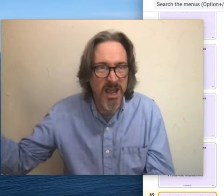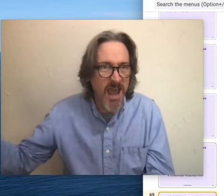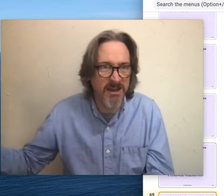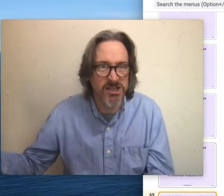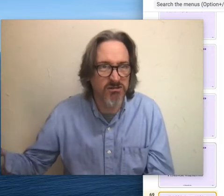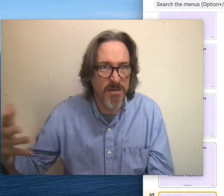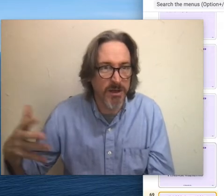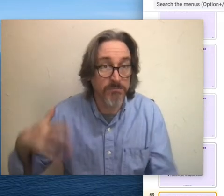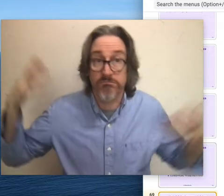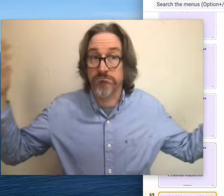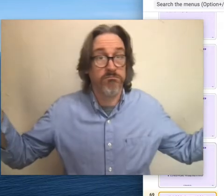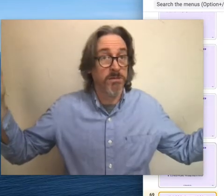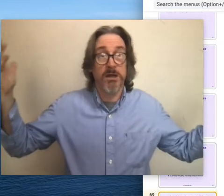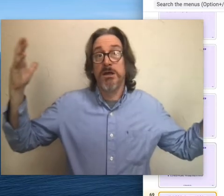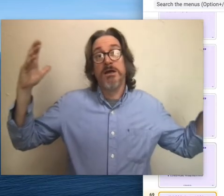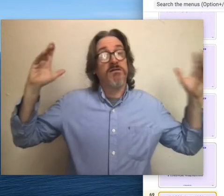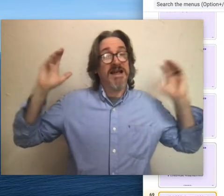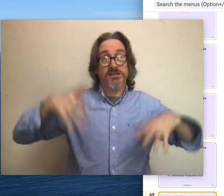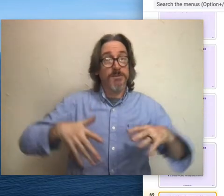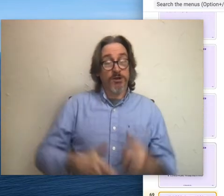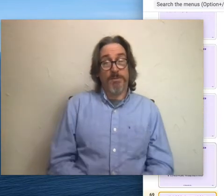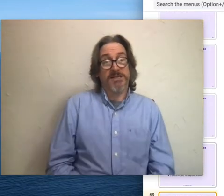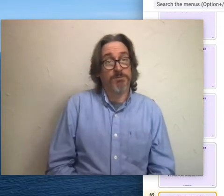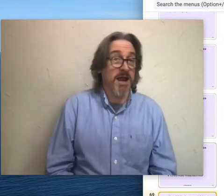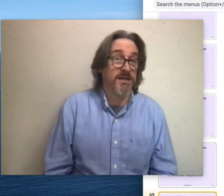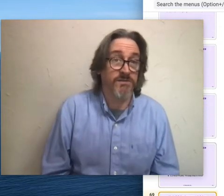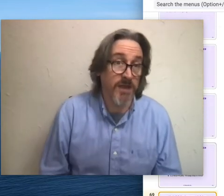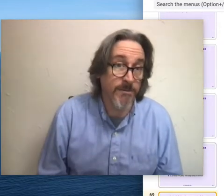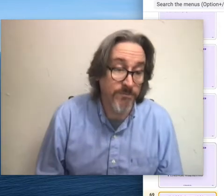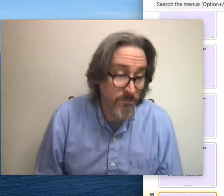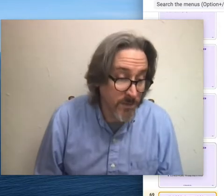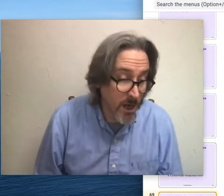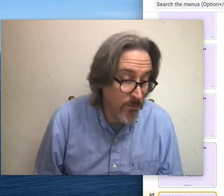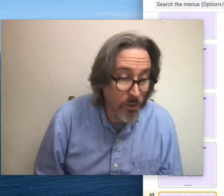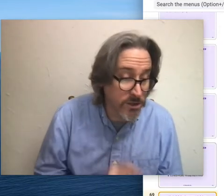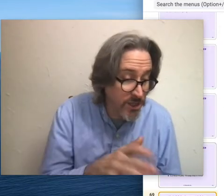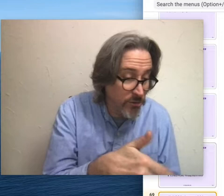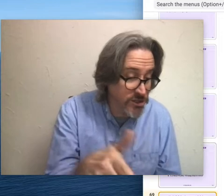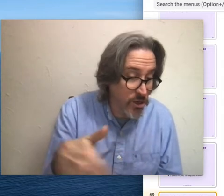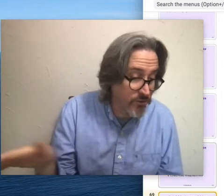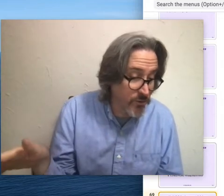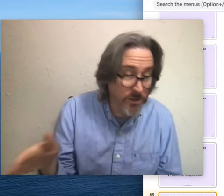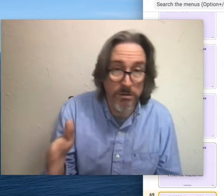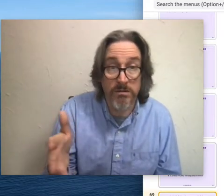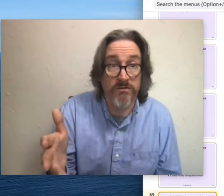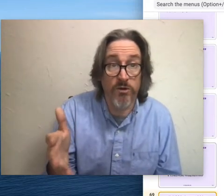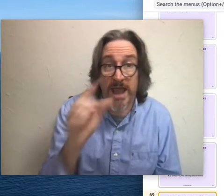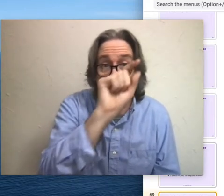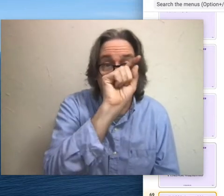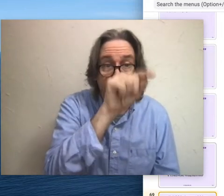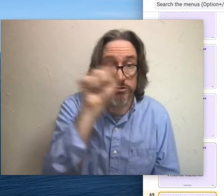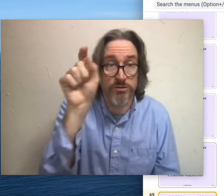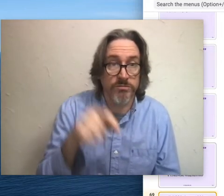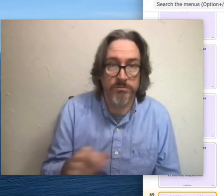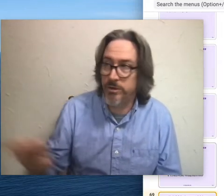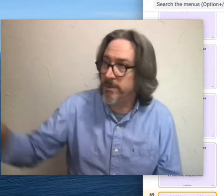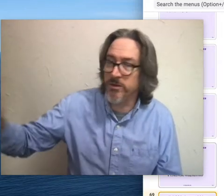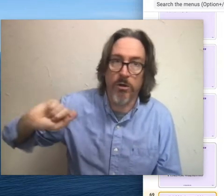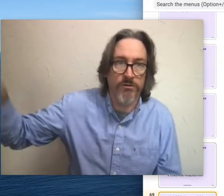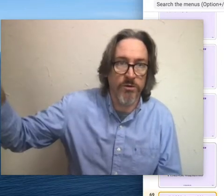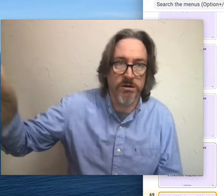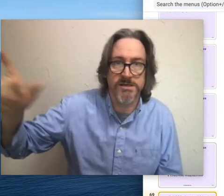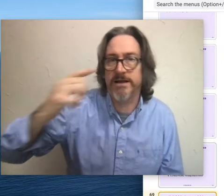clothing, and describe it. That's going to be your best practice for that. Or just go through and the vocab and just put